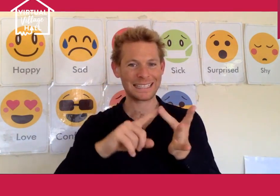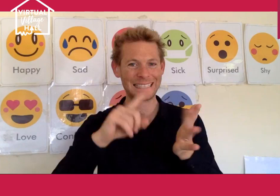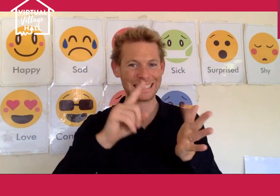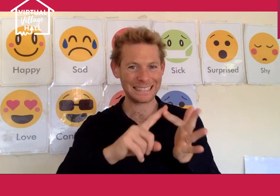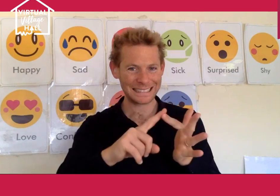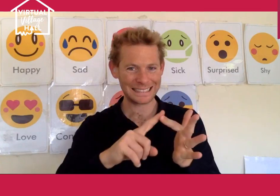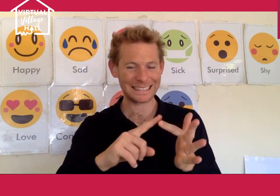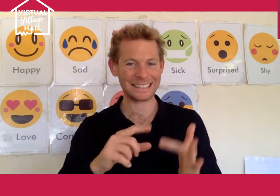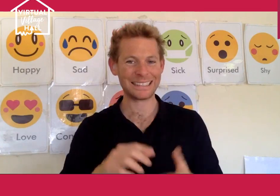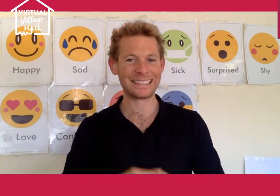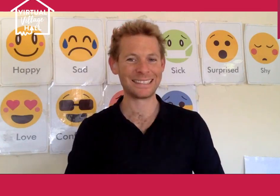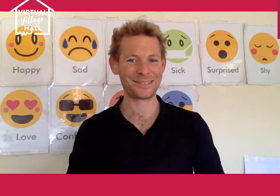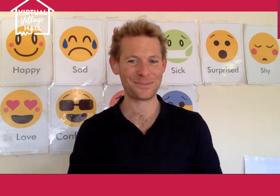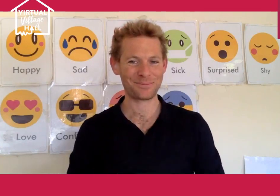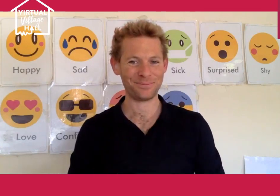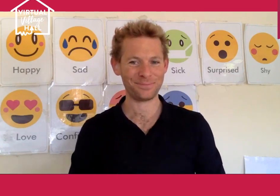is Charlie.